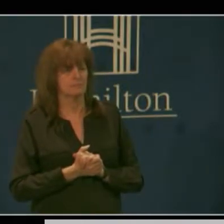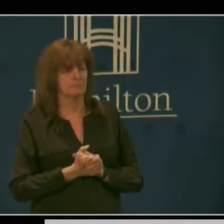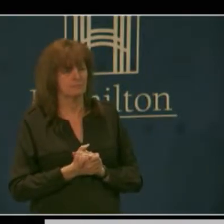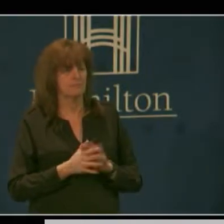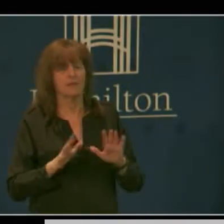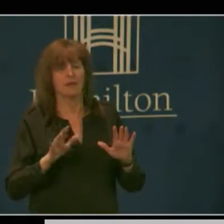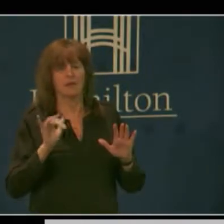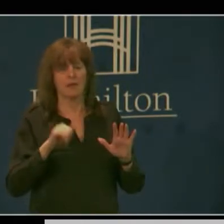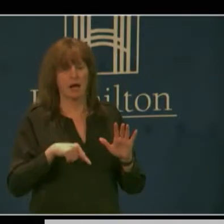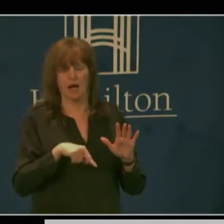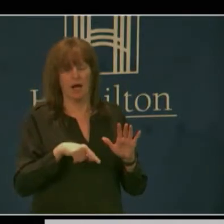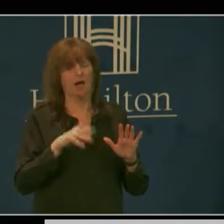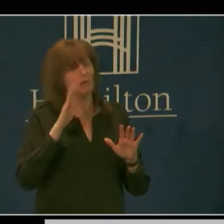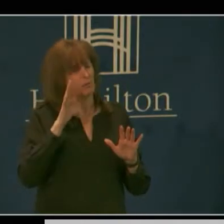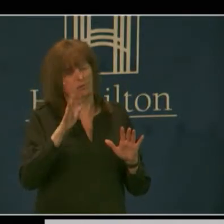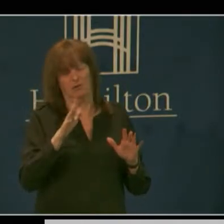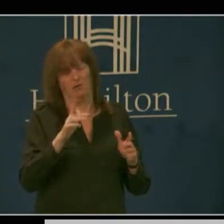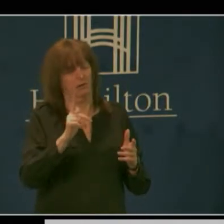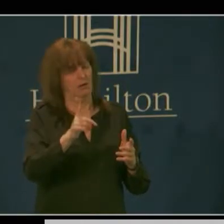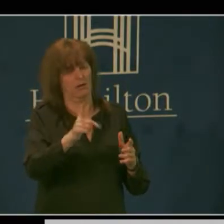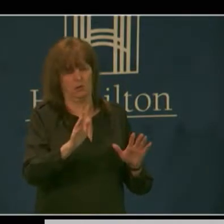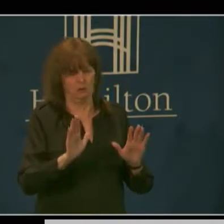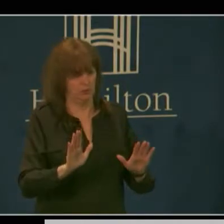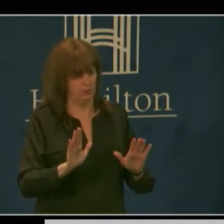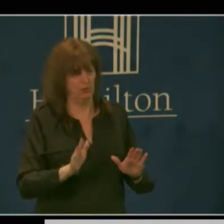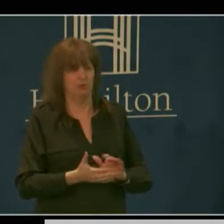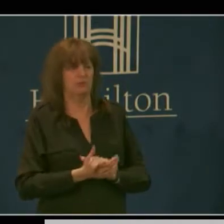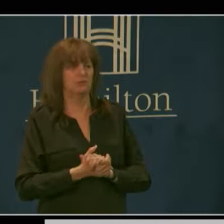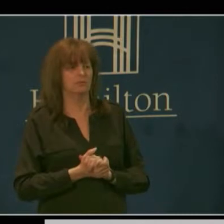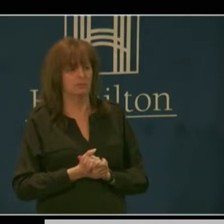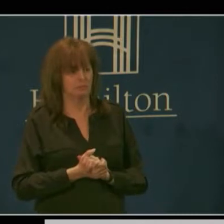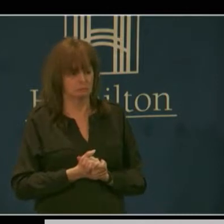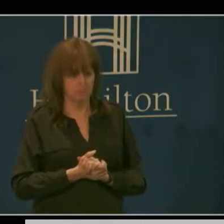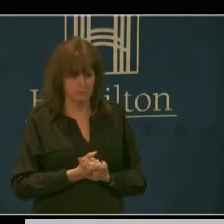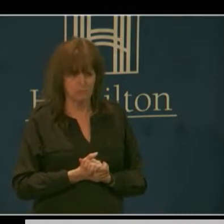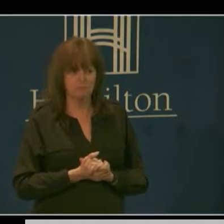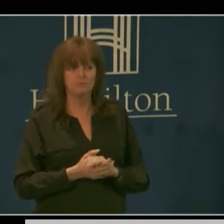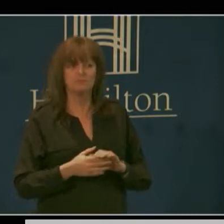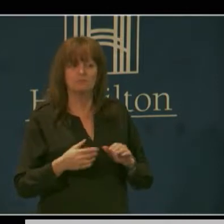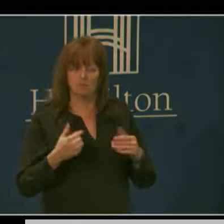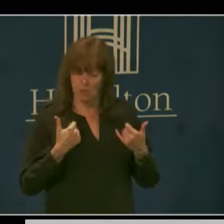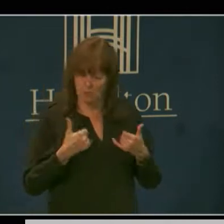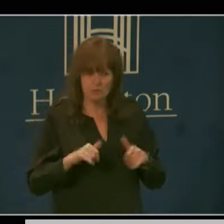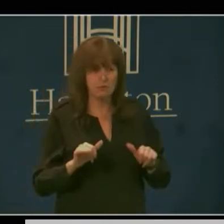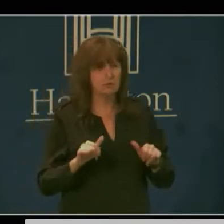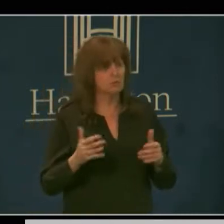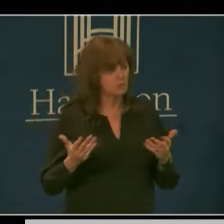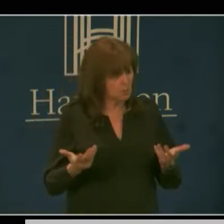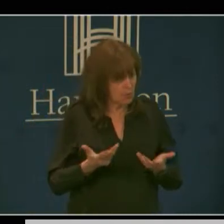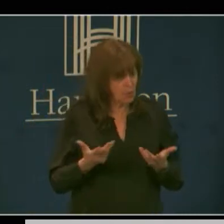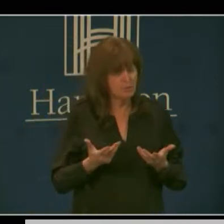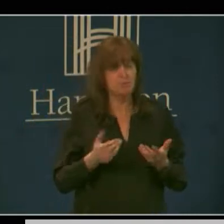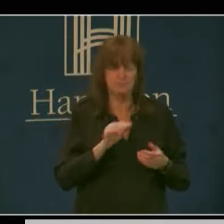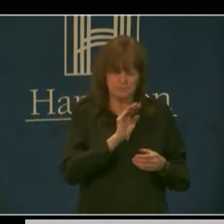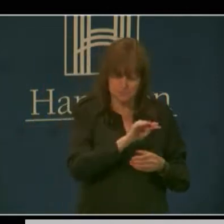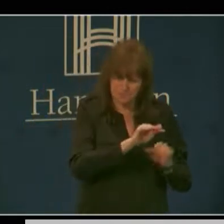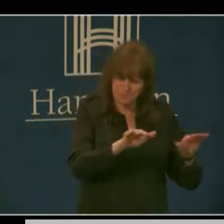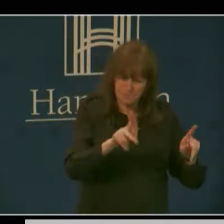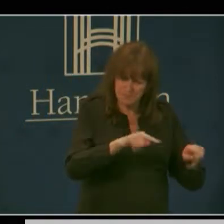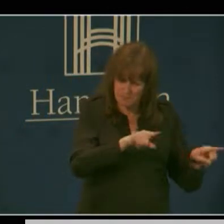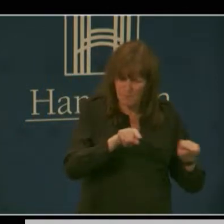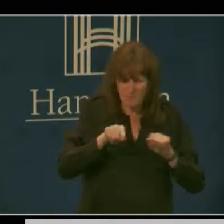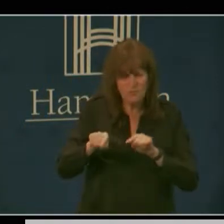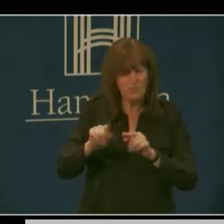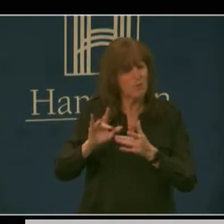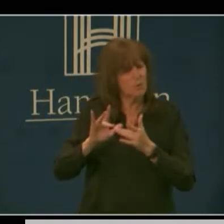that they're looking at, and we'll continue to encourage people to look at the website. They're asking the community